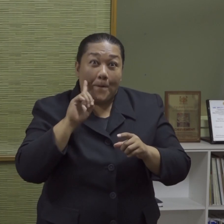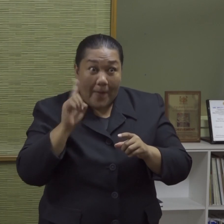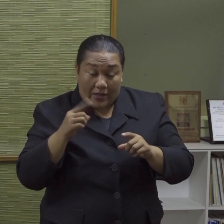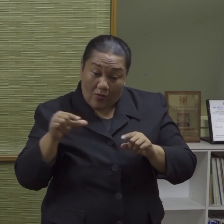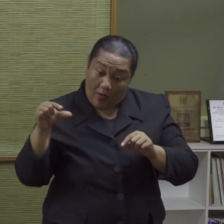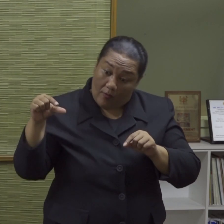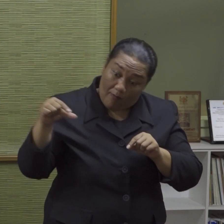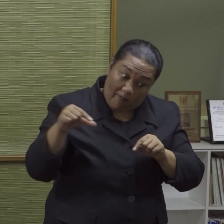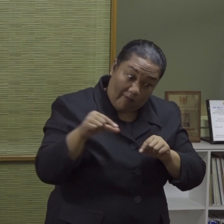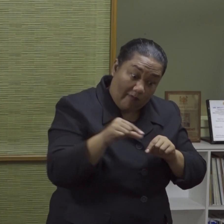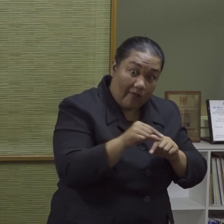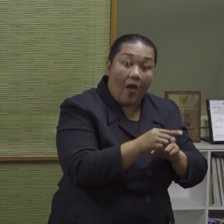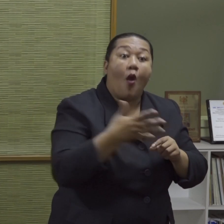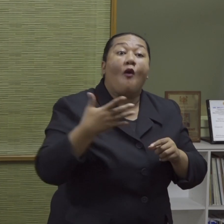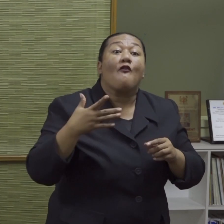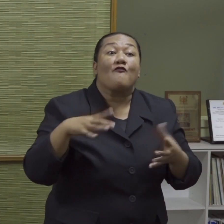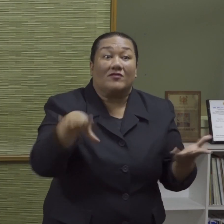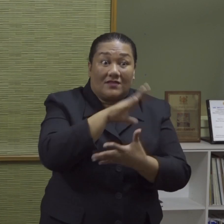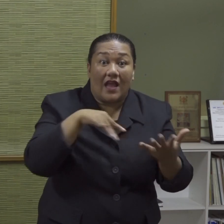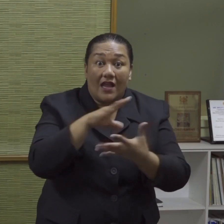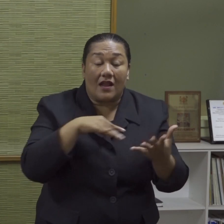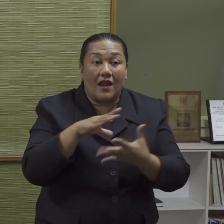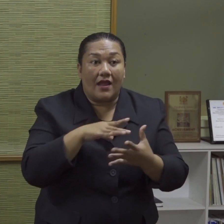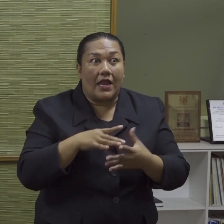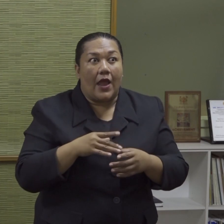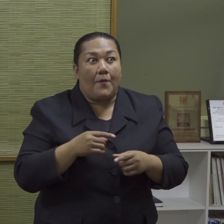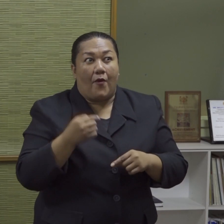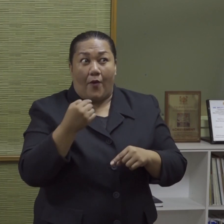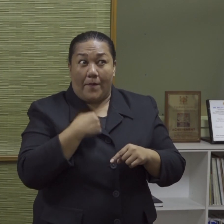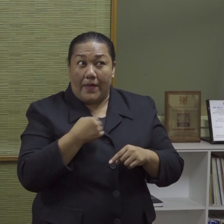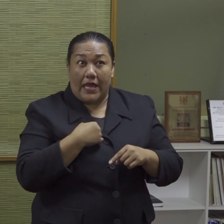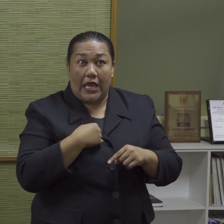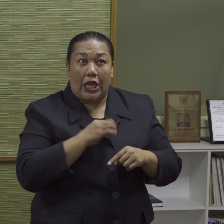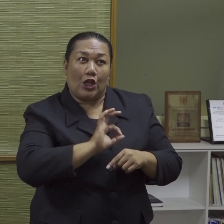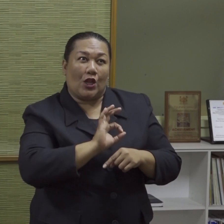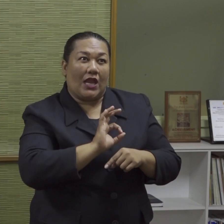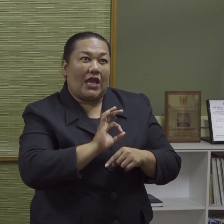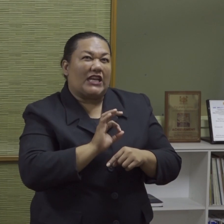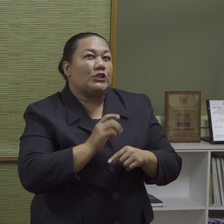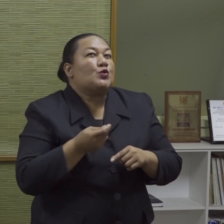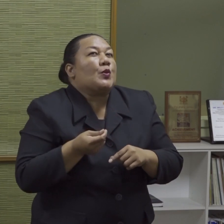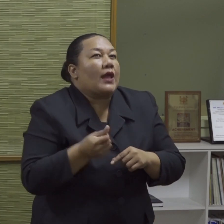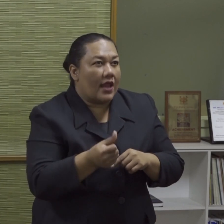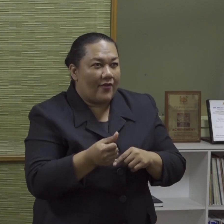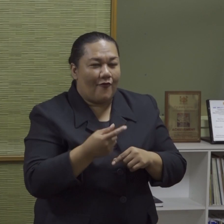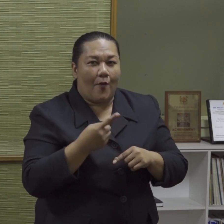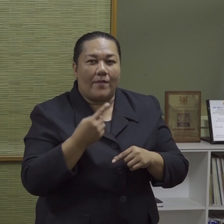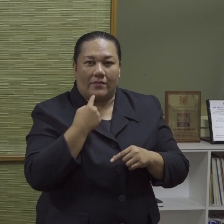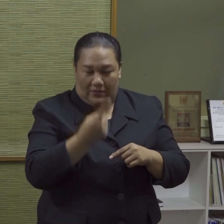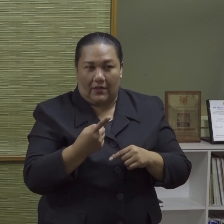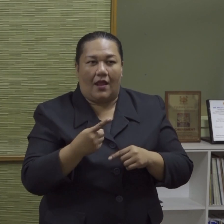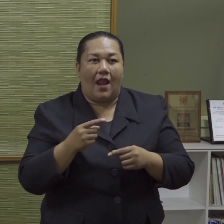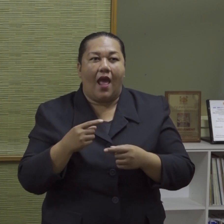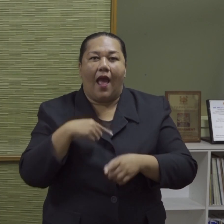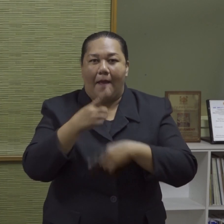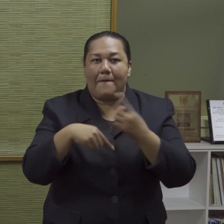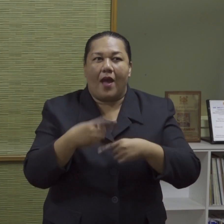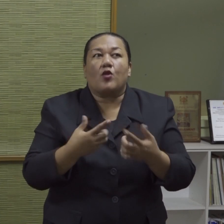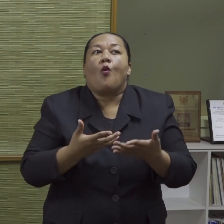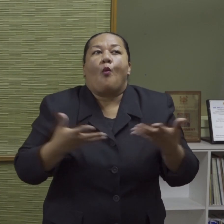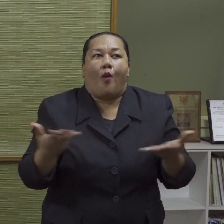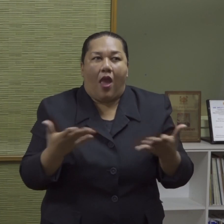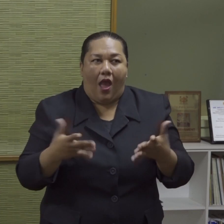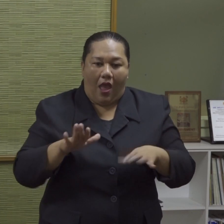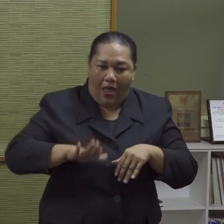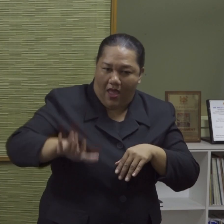them. For me, it's a bit premature for me to mention the division that will be severely affected. We will wait on